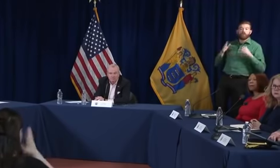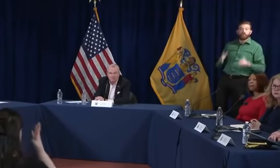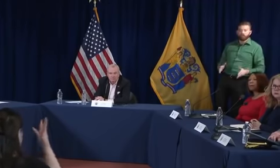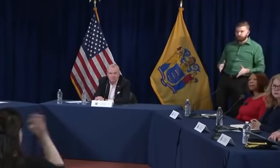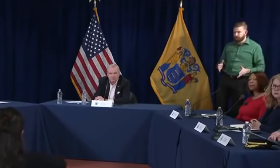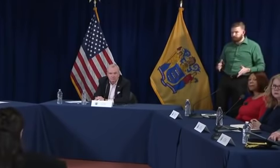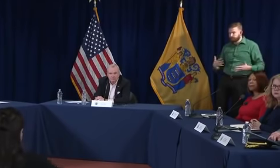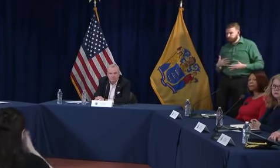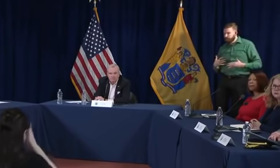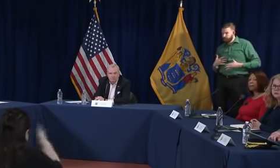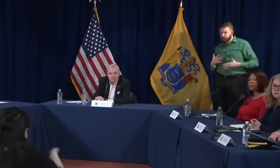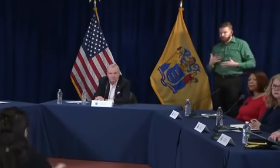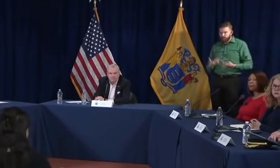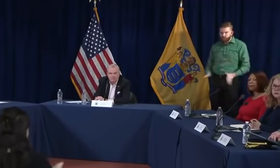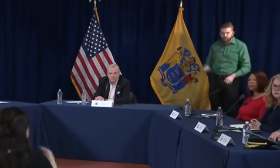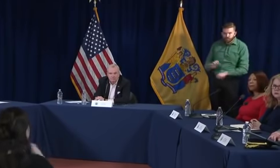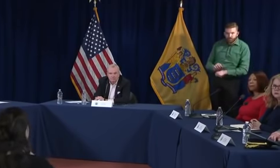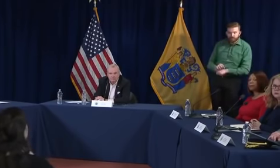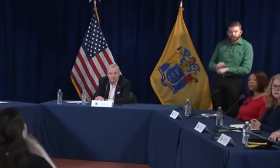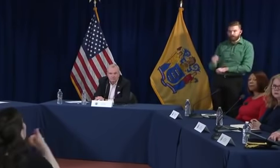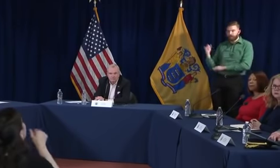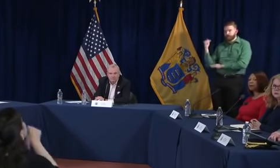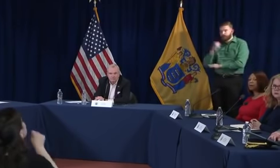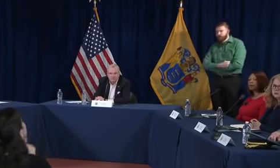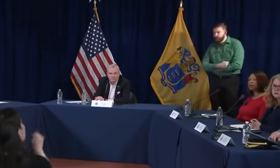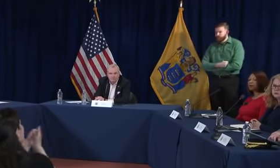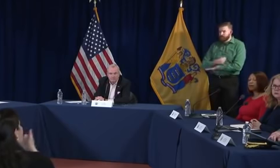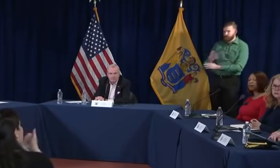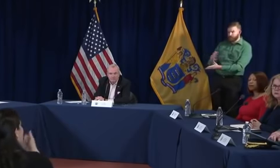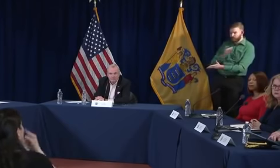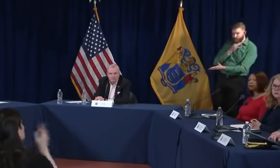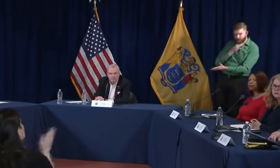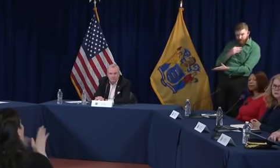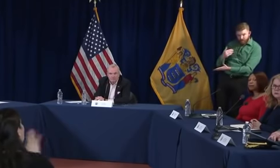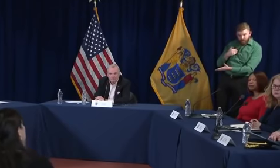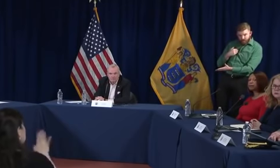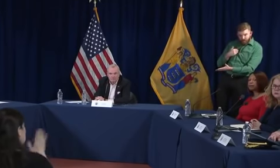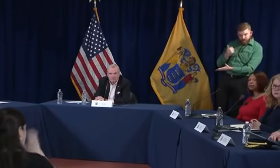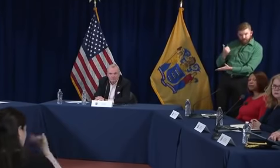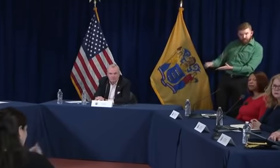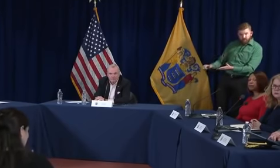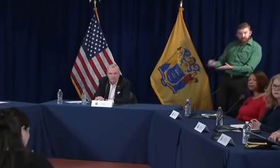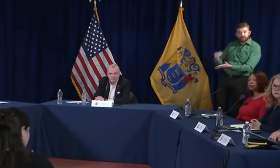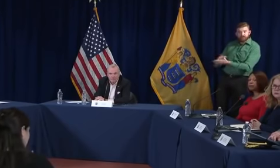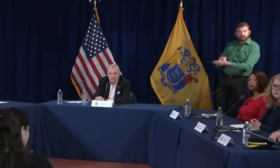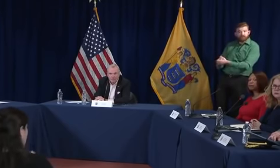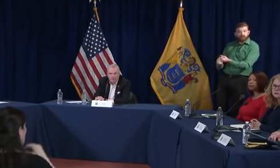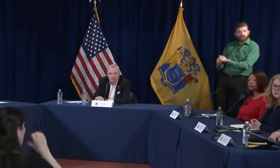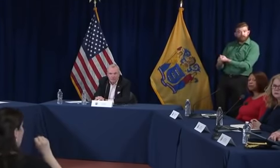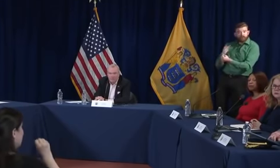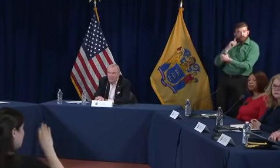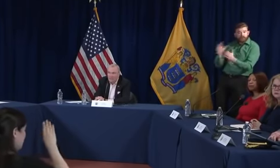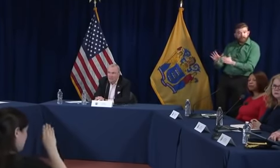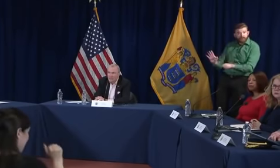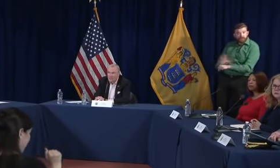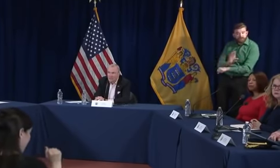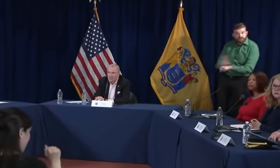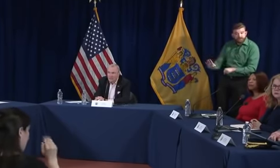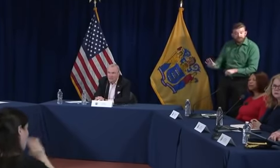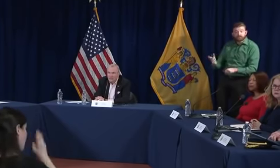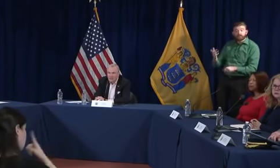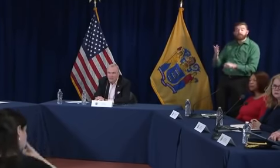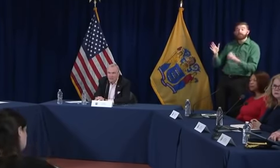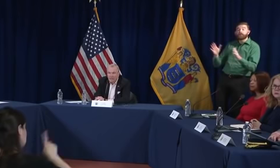altogether. Will there be any state aid available for small businesses, or has the SBA given any indication if they might declare